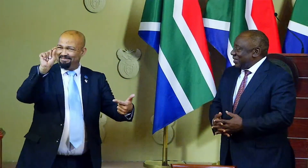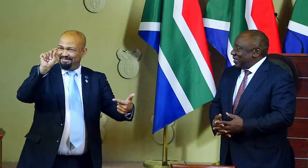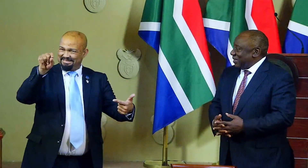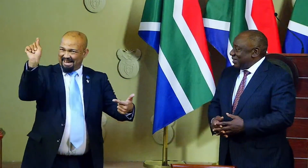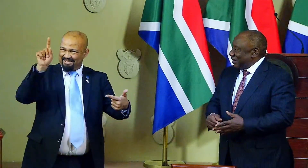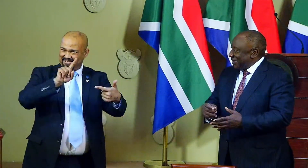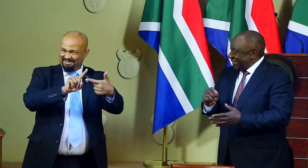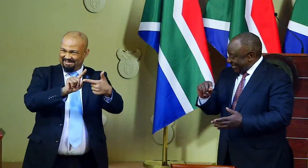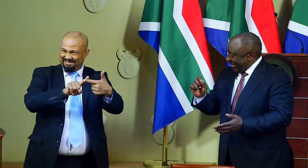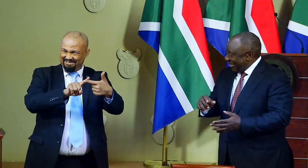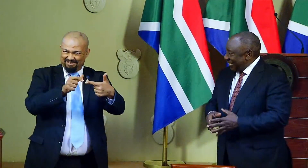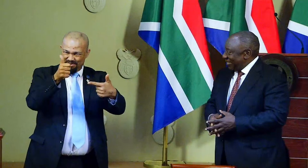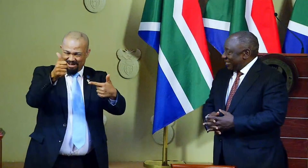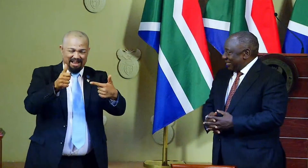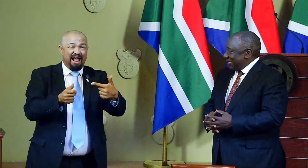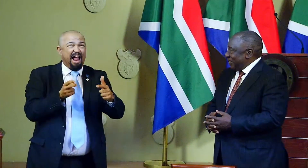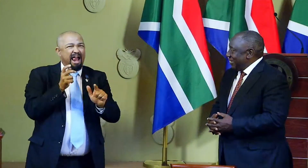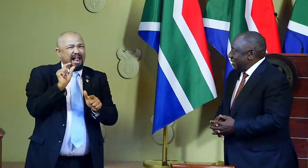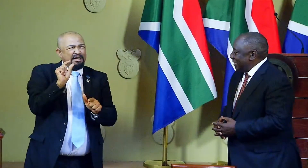Welcome. Tick.